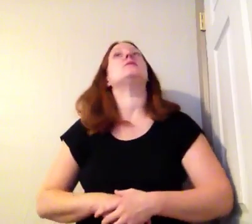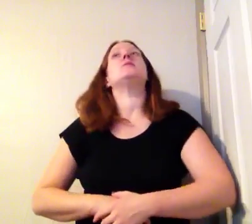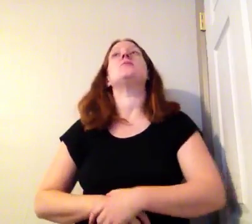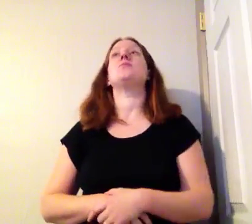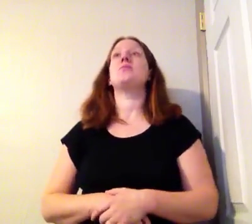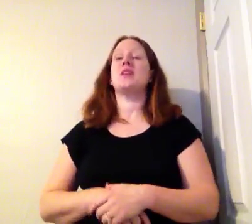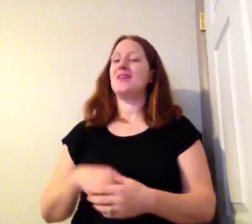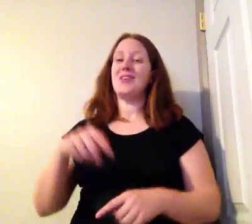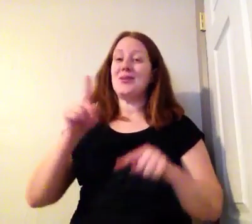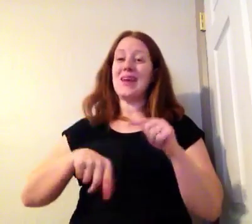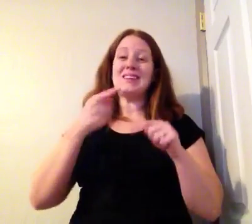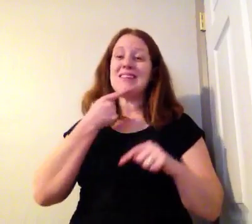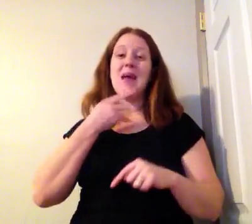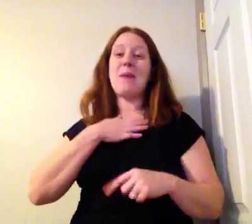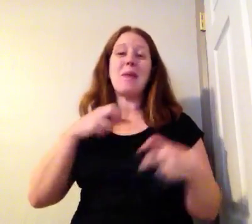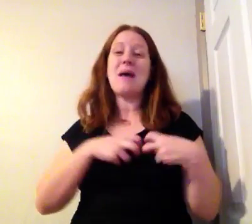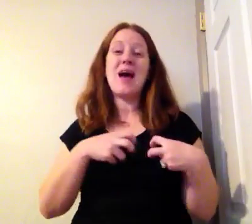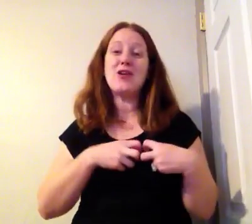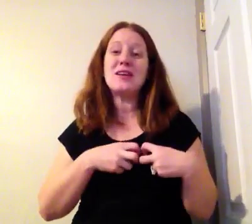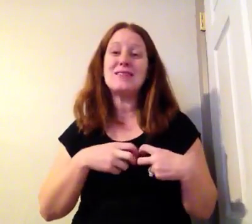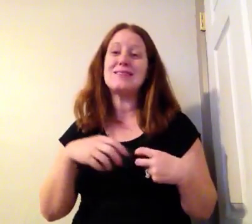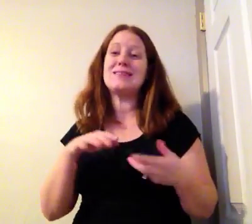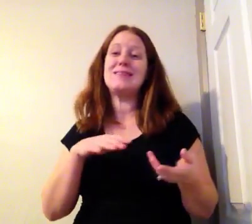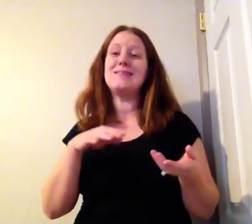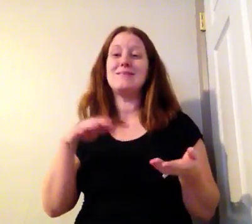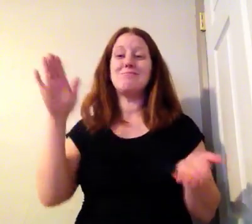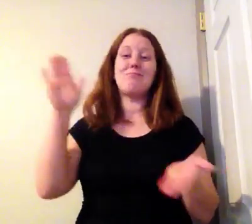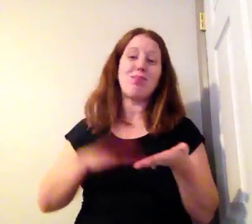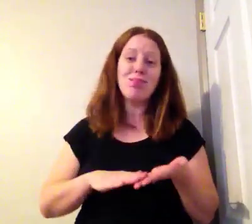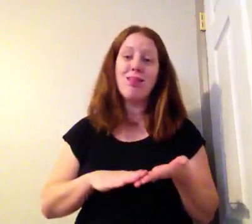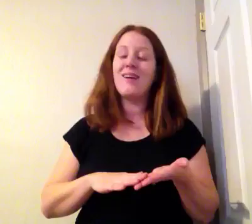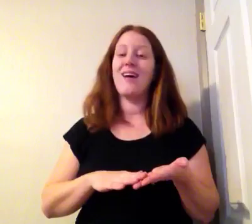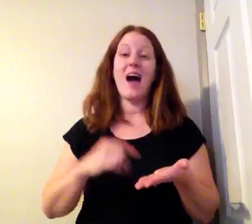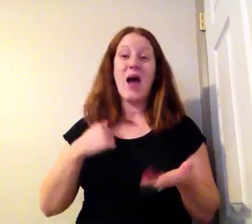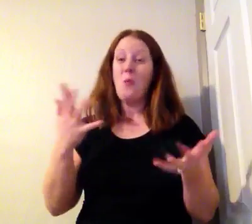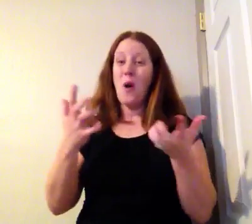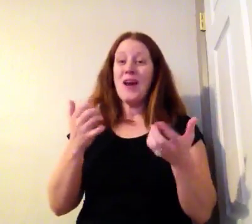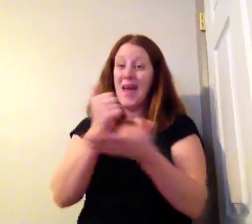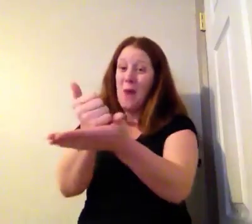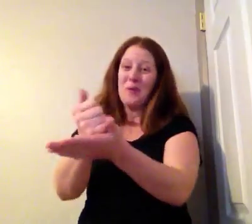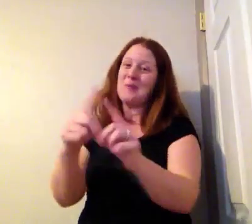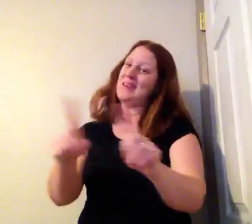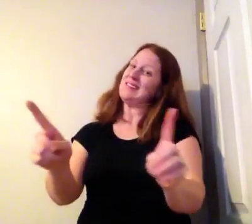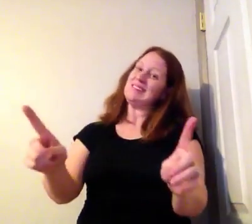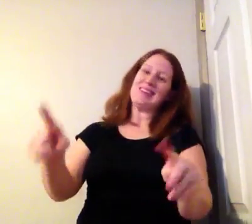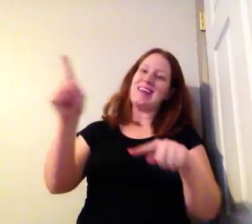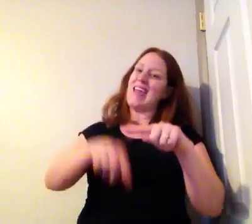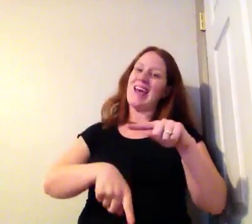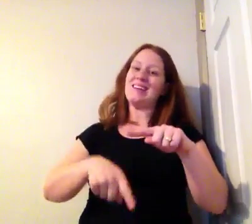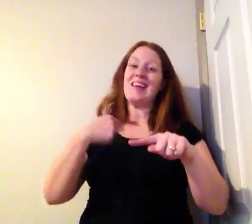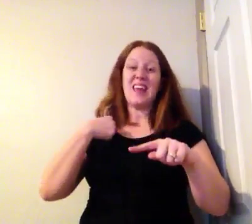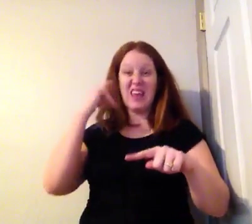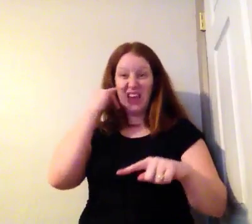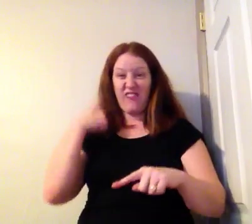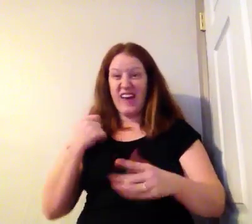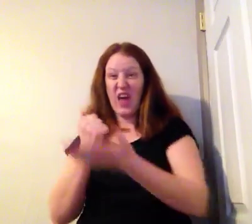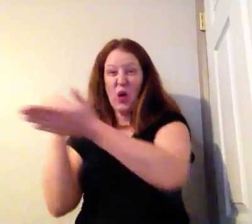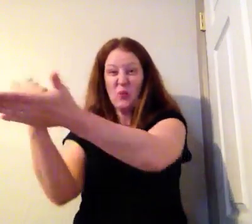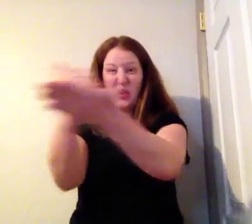out. I say, I understand, and I would like to help you, but I can't. Because if I help you, then I have to help all the other 200. All right?